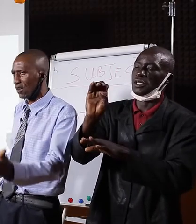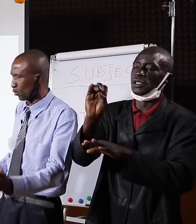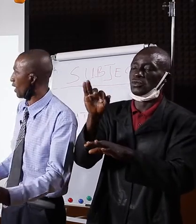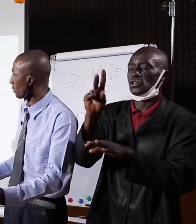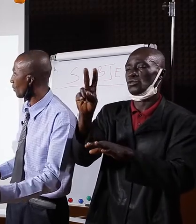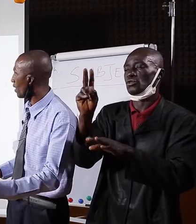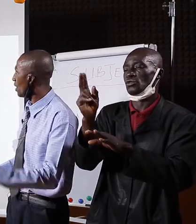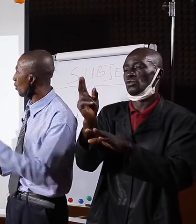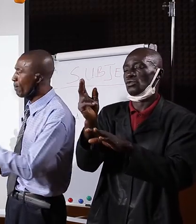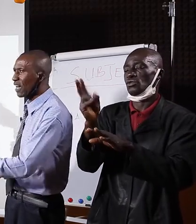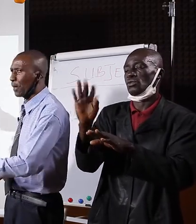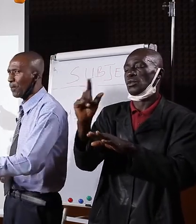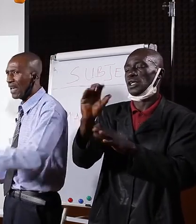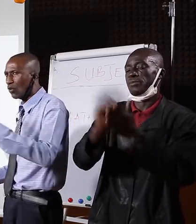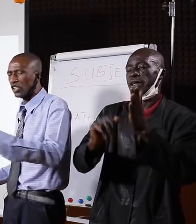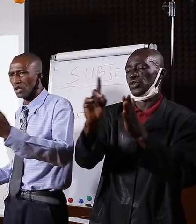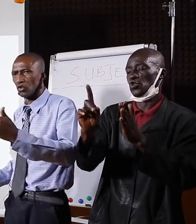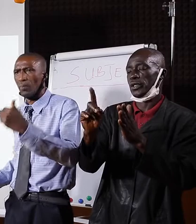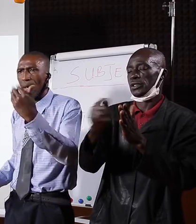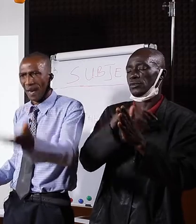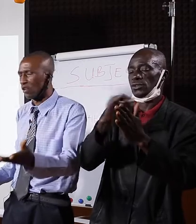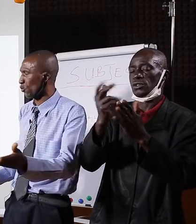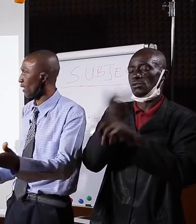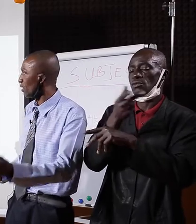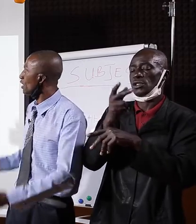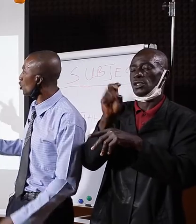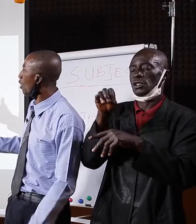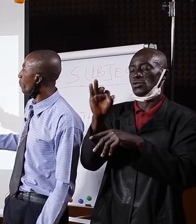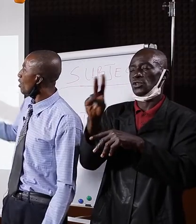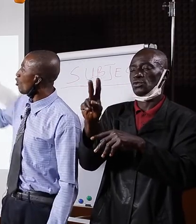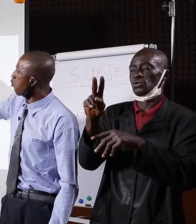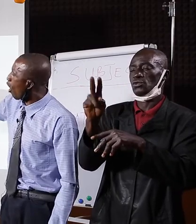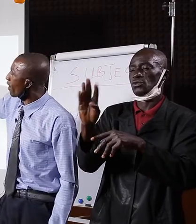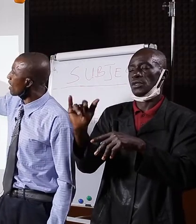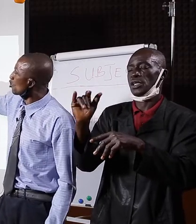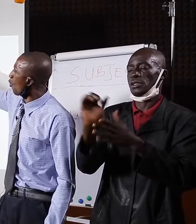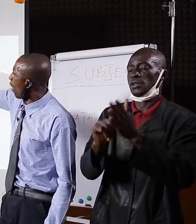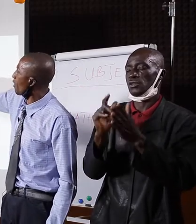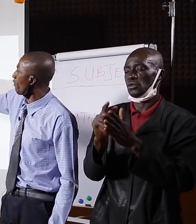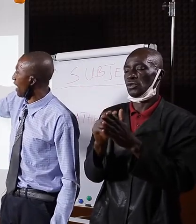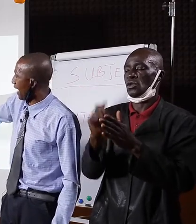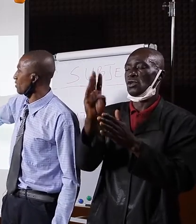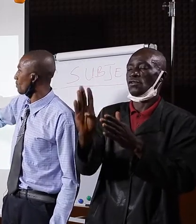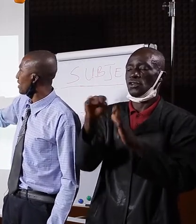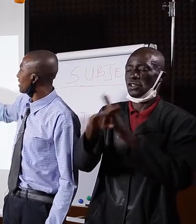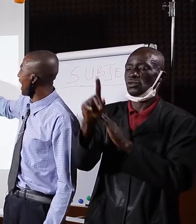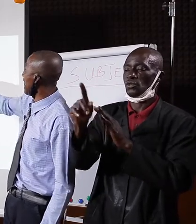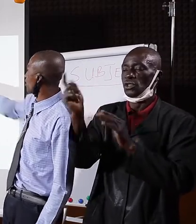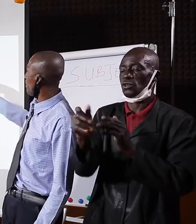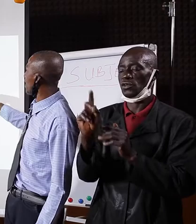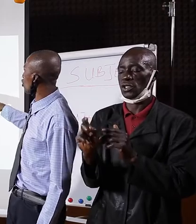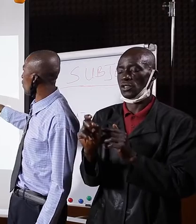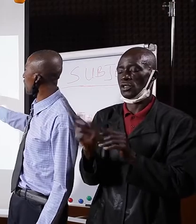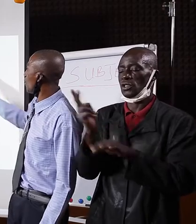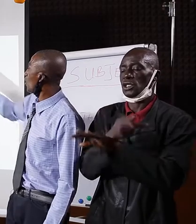by minus 1. We multiply equation 2 by minus 1. So 4 into 1 over x